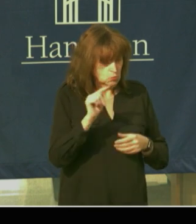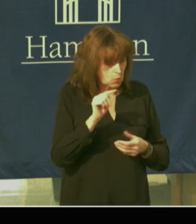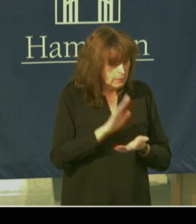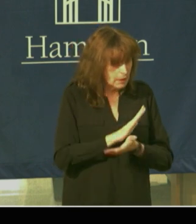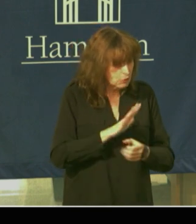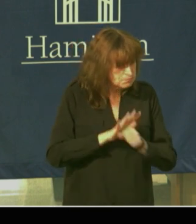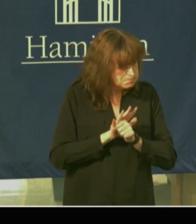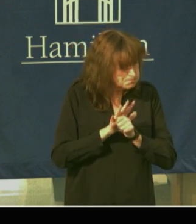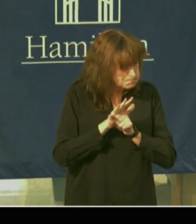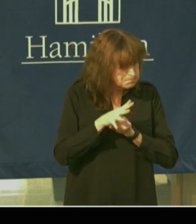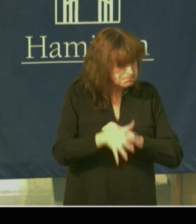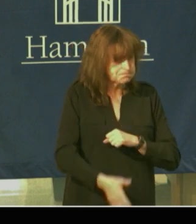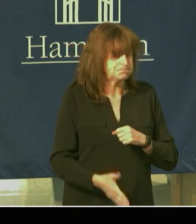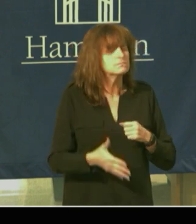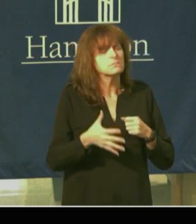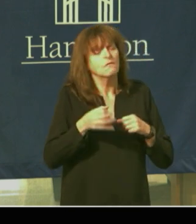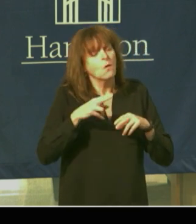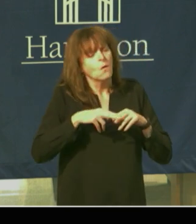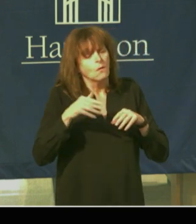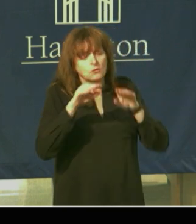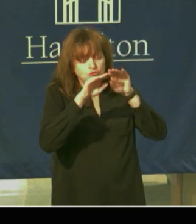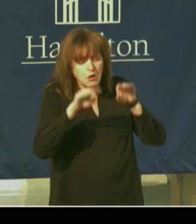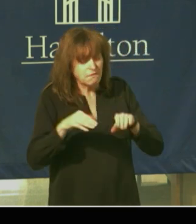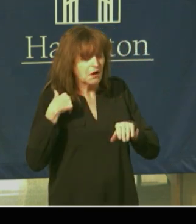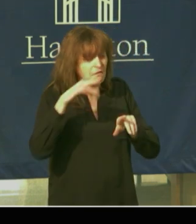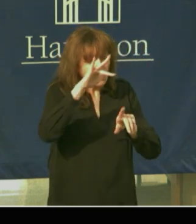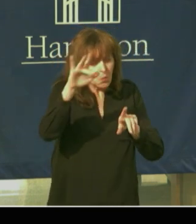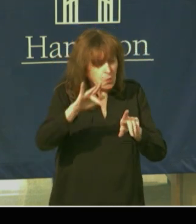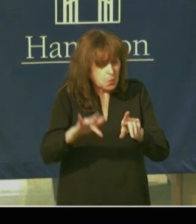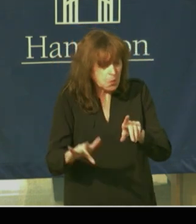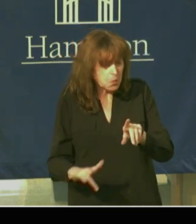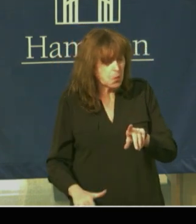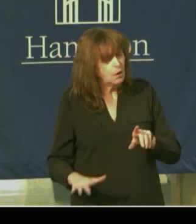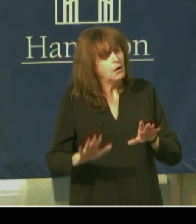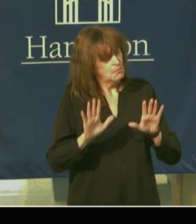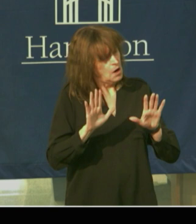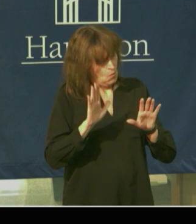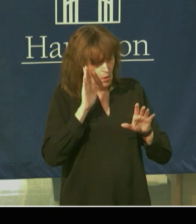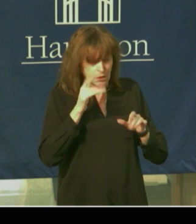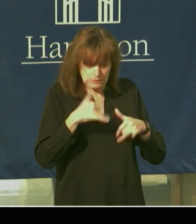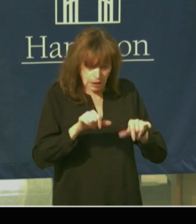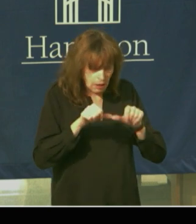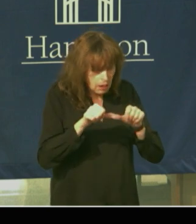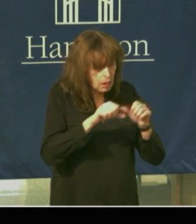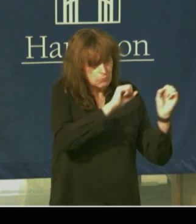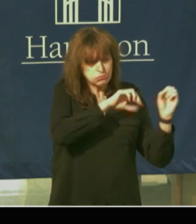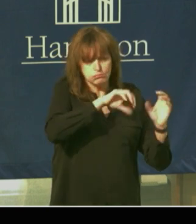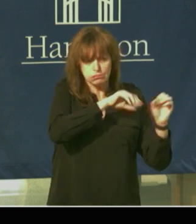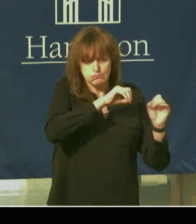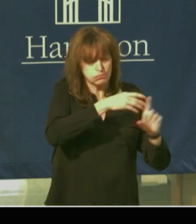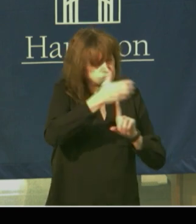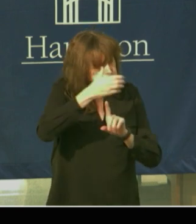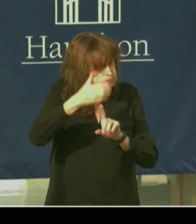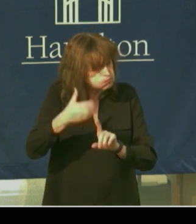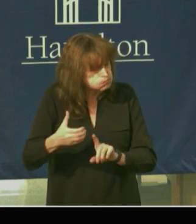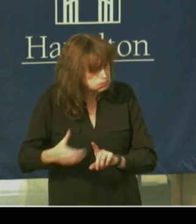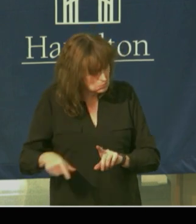runs on the products on the shelves in the community and some of the stores, the supply chain is